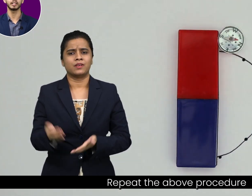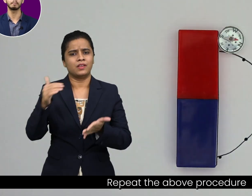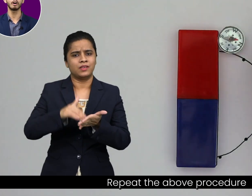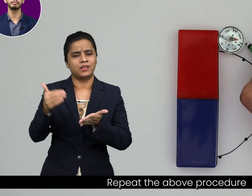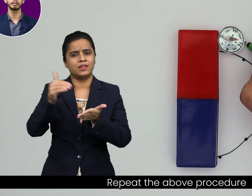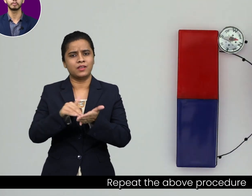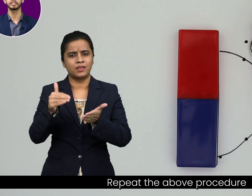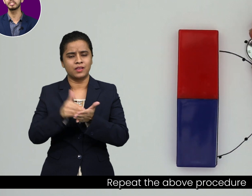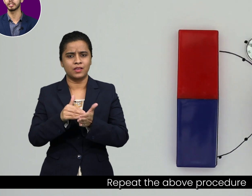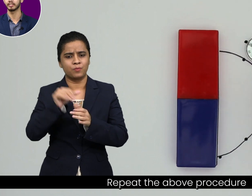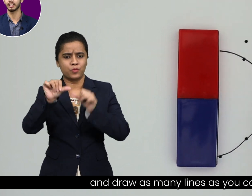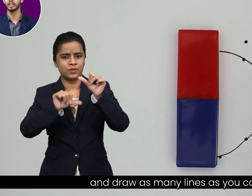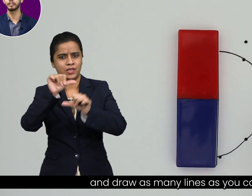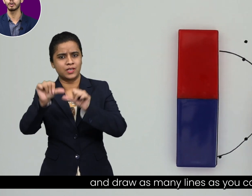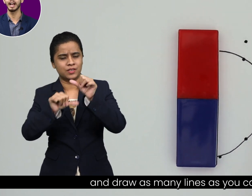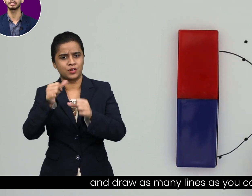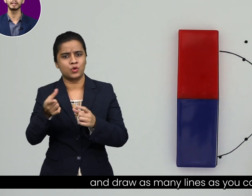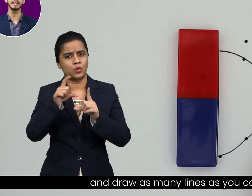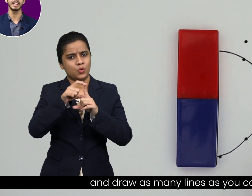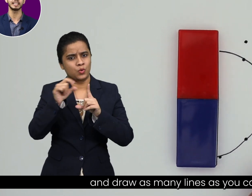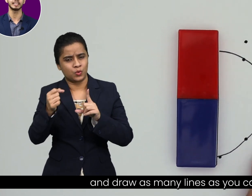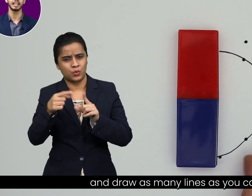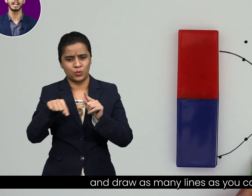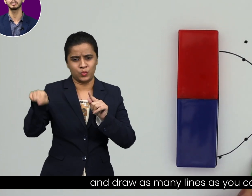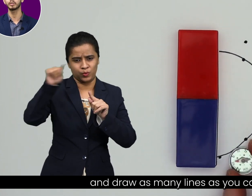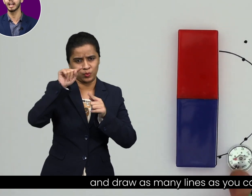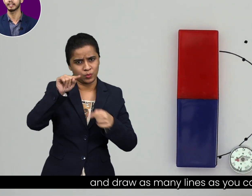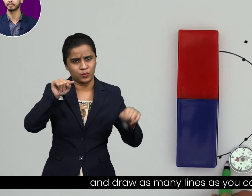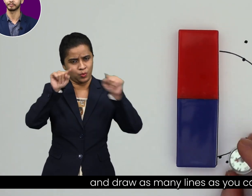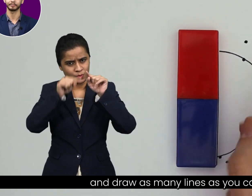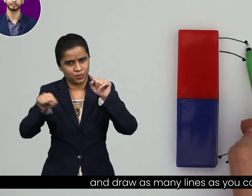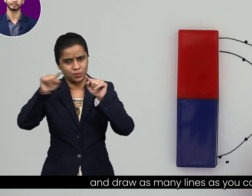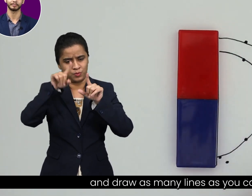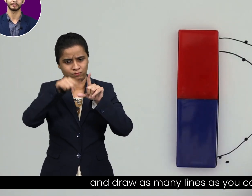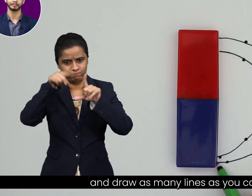Repeat the above procedure and draw as many lines as you can.